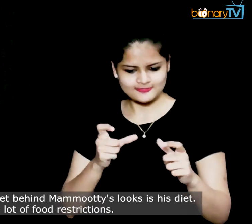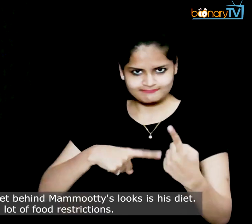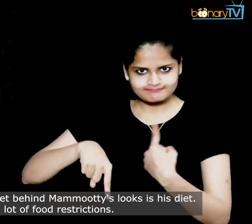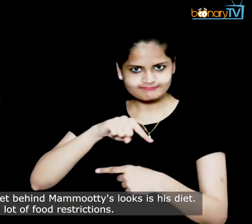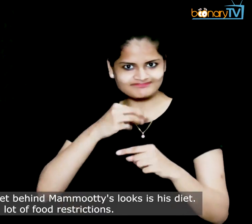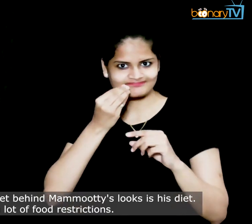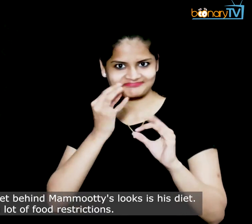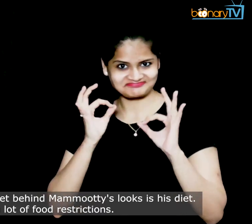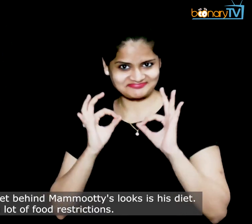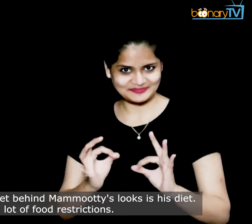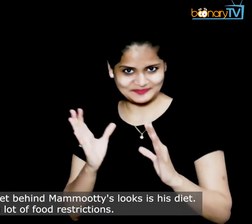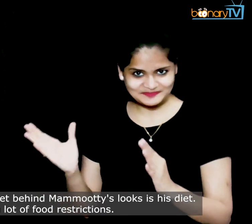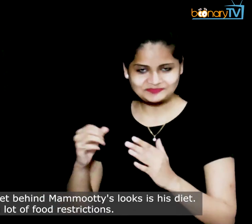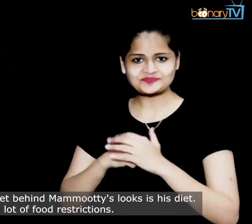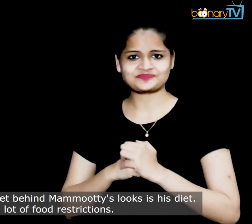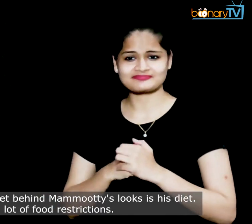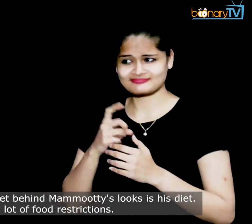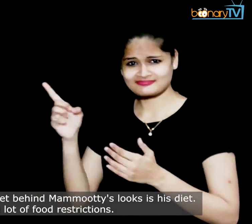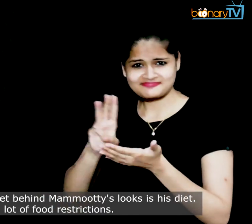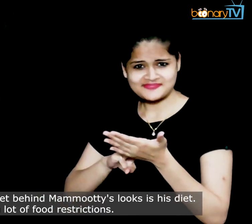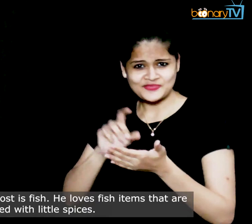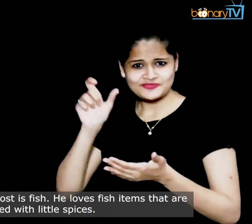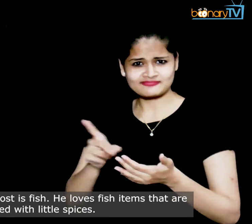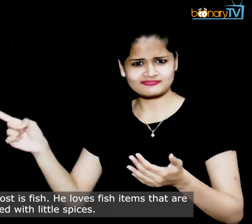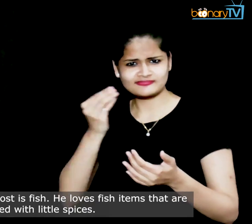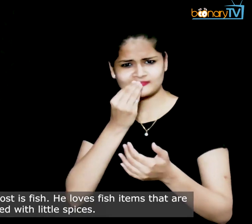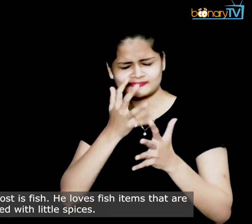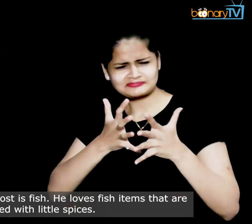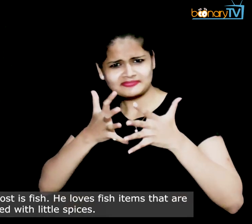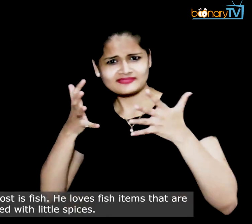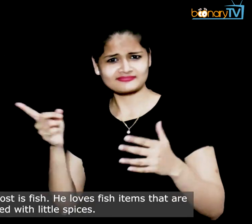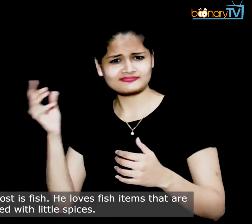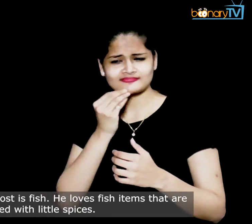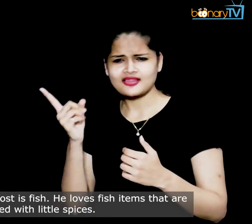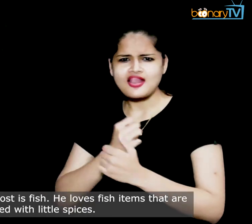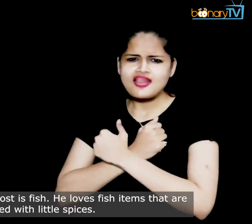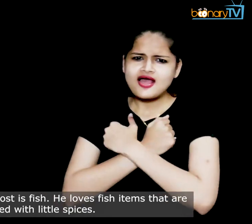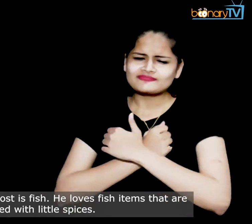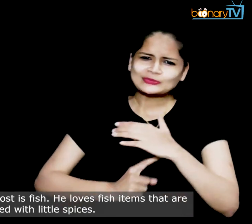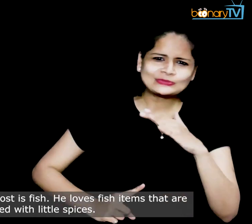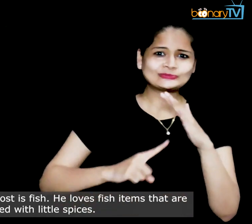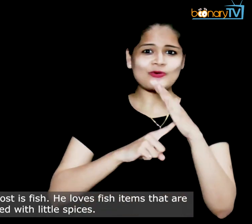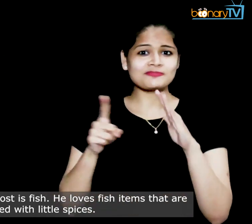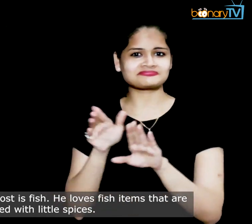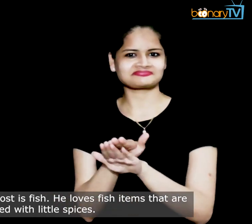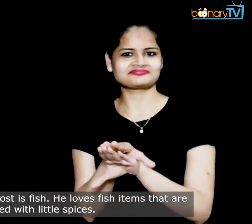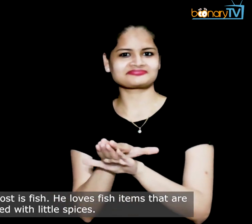food restrictions the food that he likes the most is fish